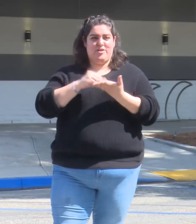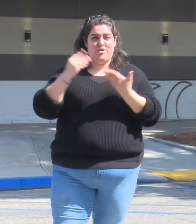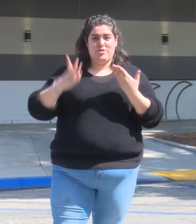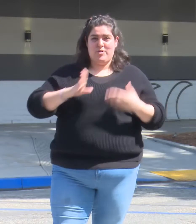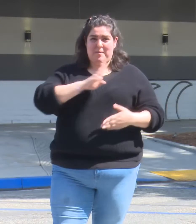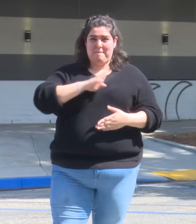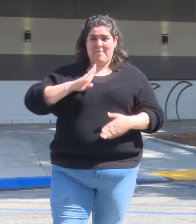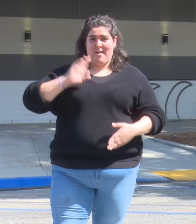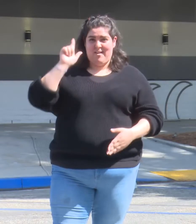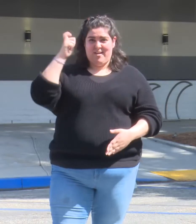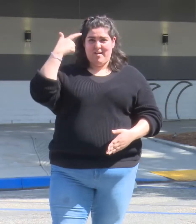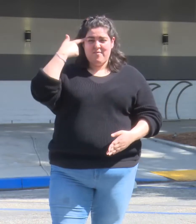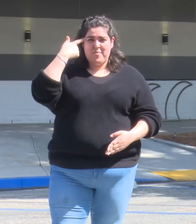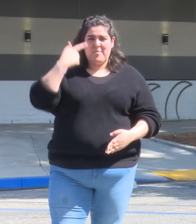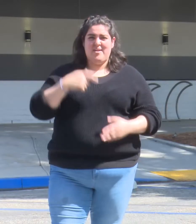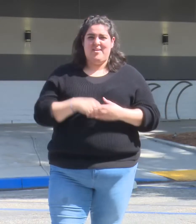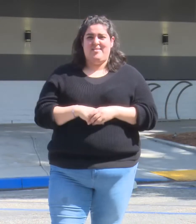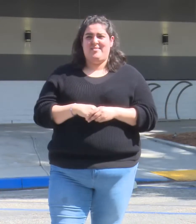Think about that.